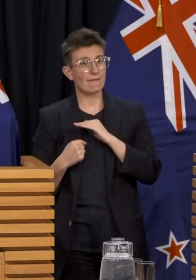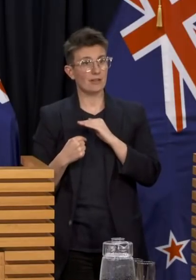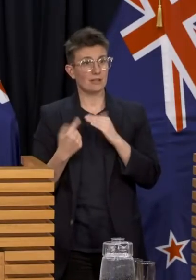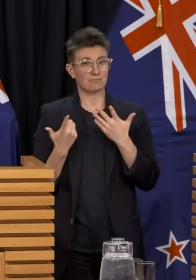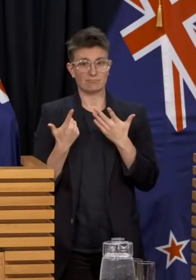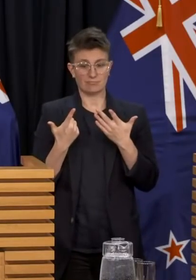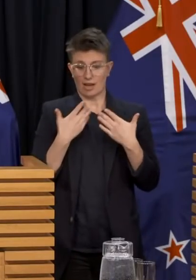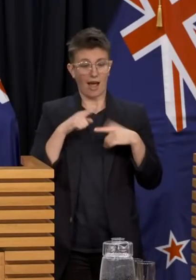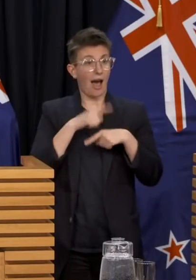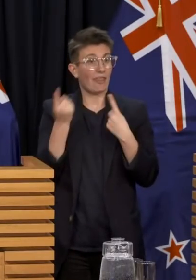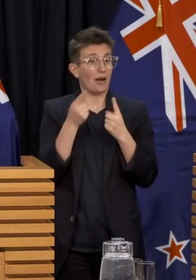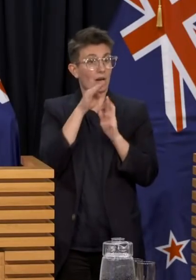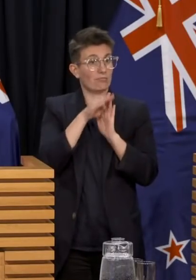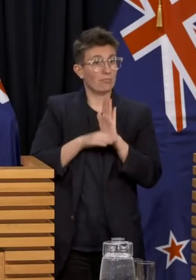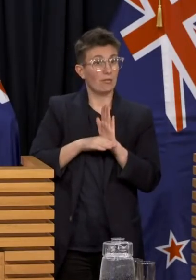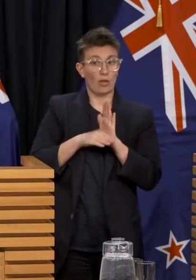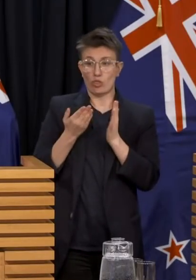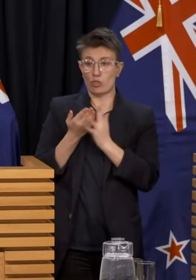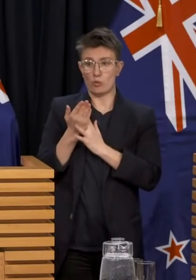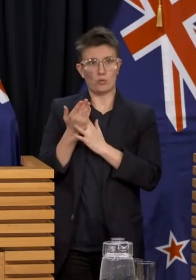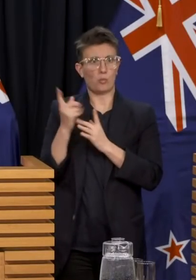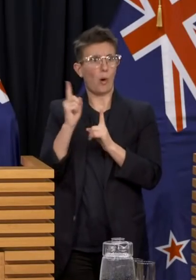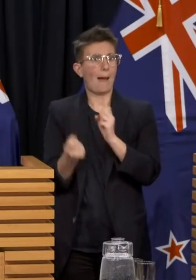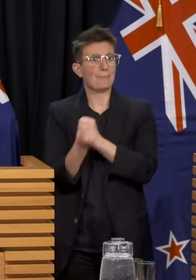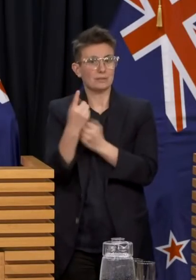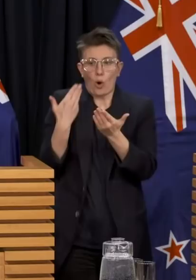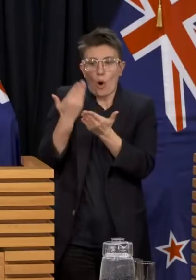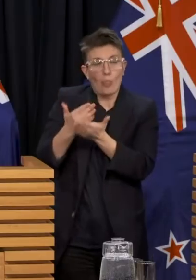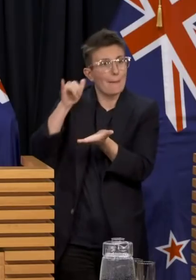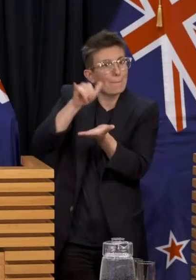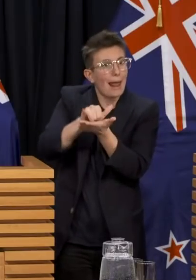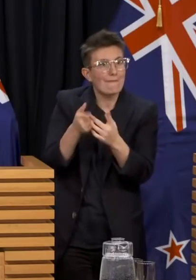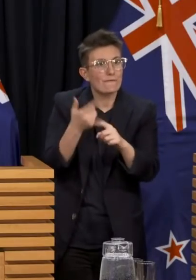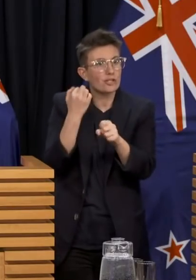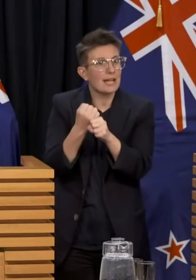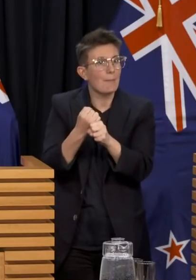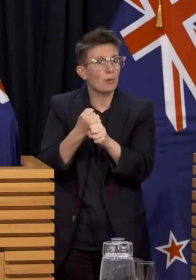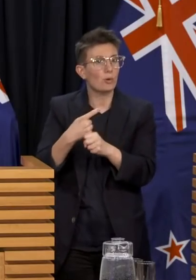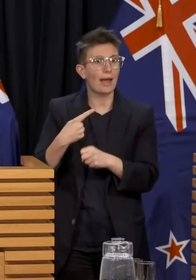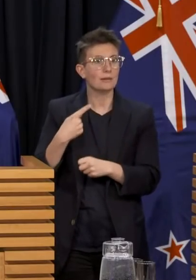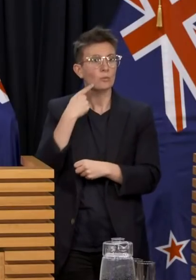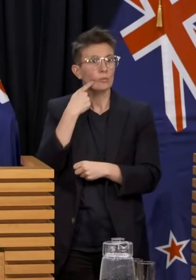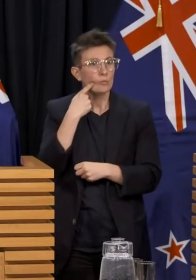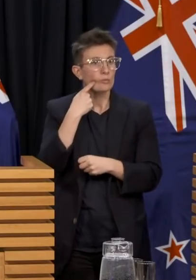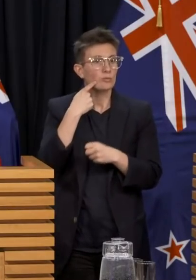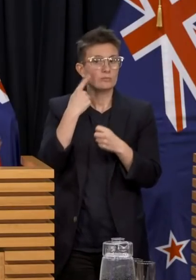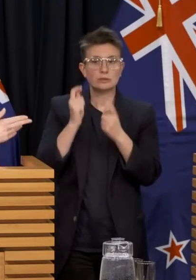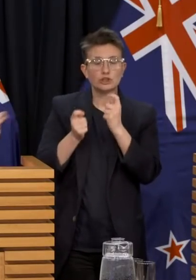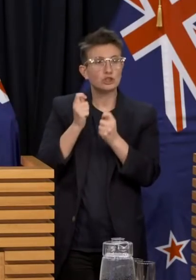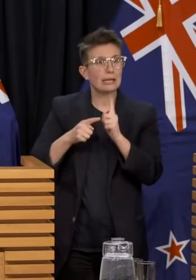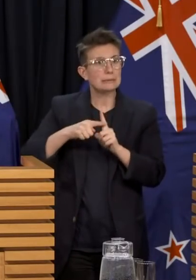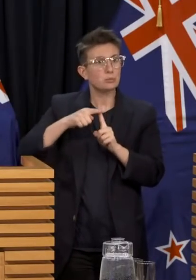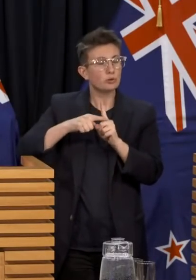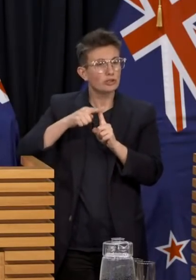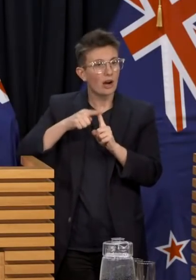have things like testing or temperature checks as extra layers. We have to move through this very, very carefully.